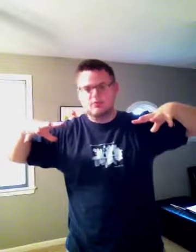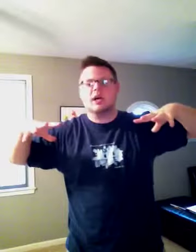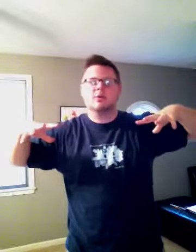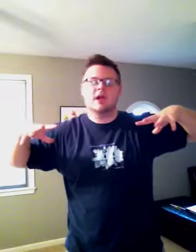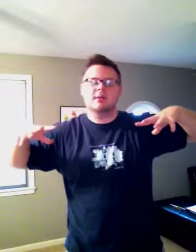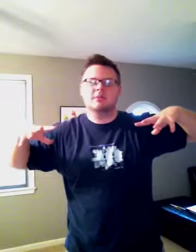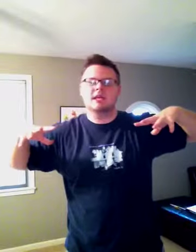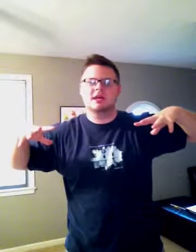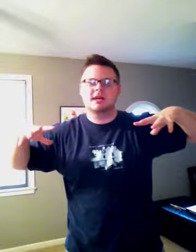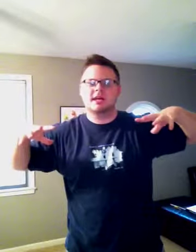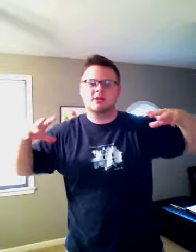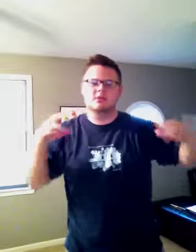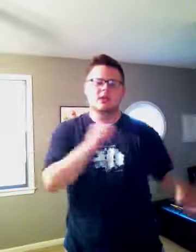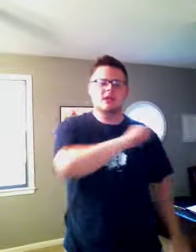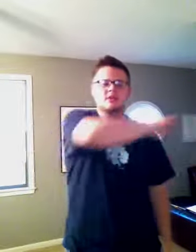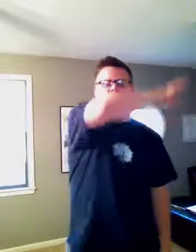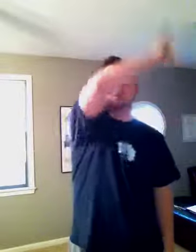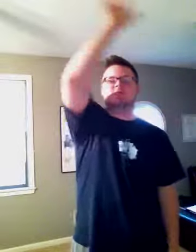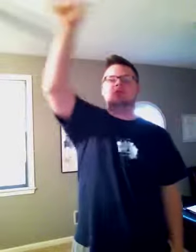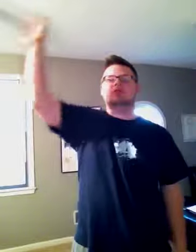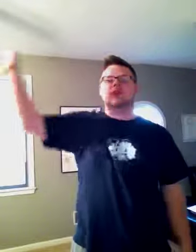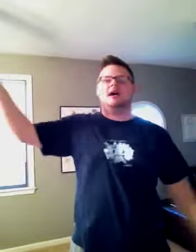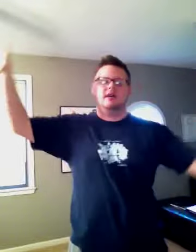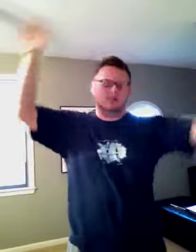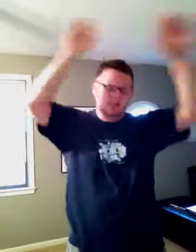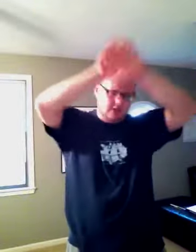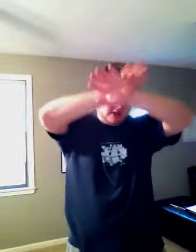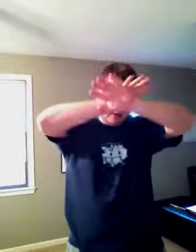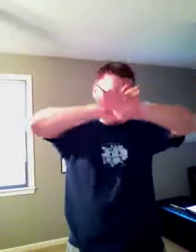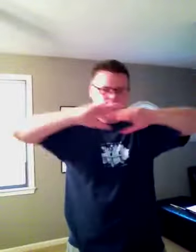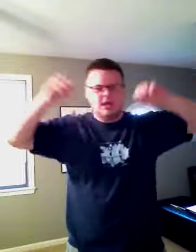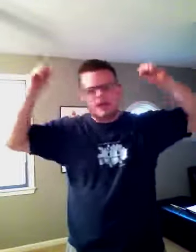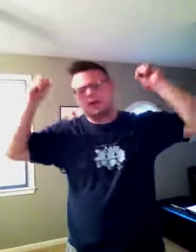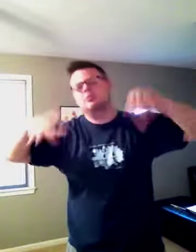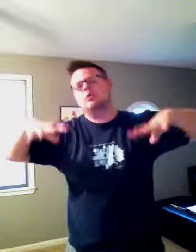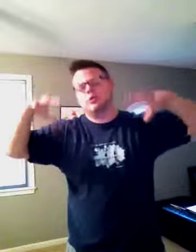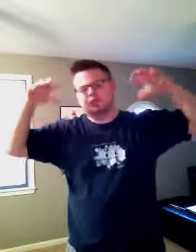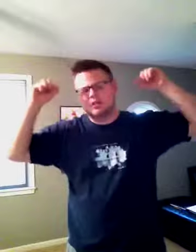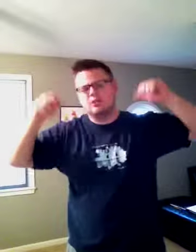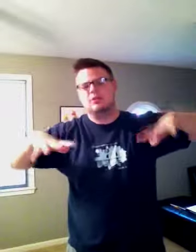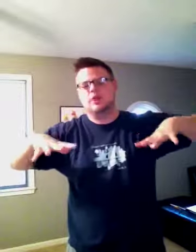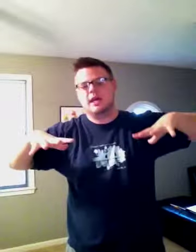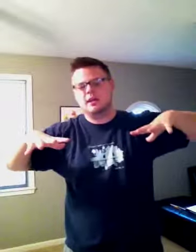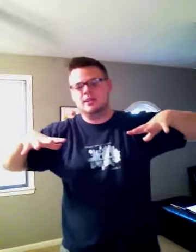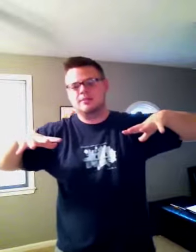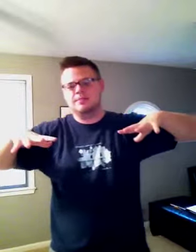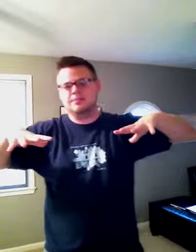like rain beating on a house. So if your sky is dark and pours the rain.